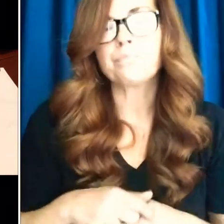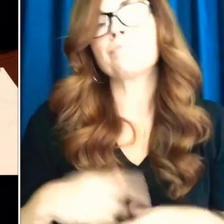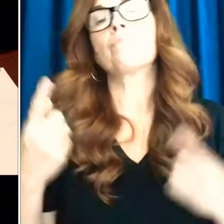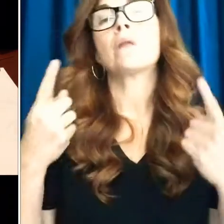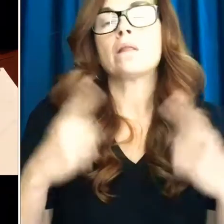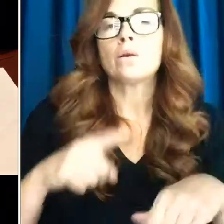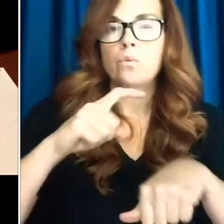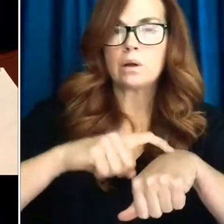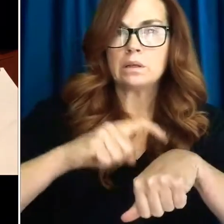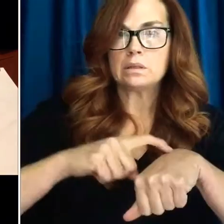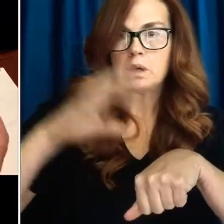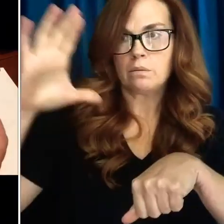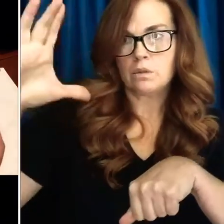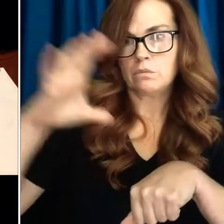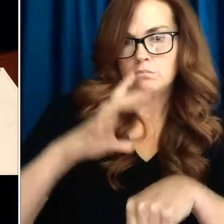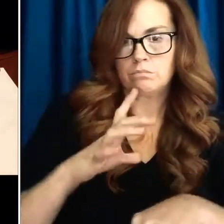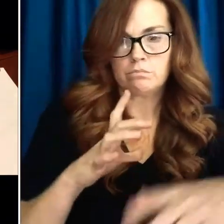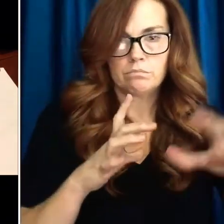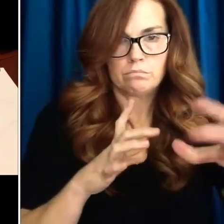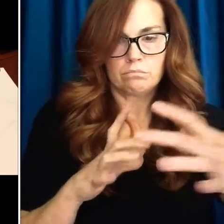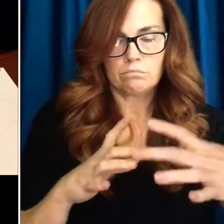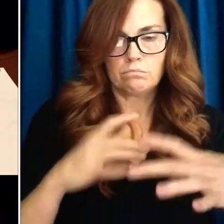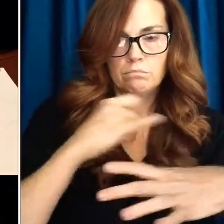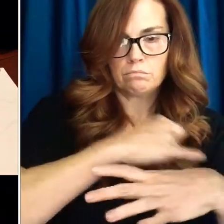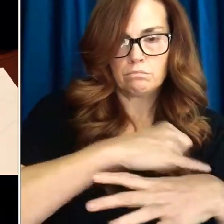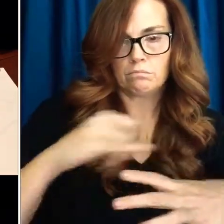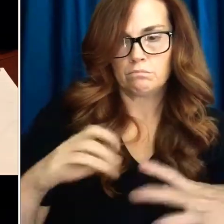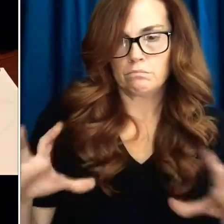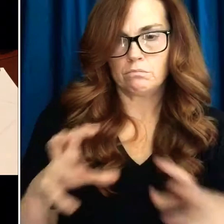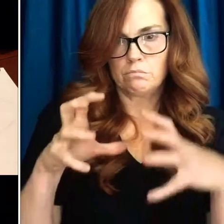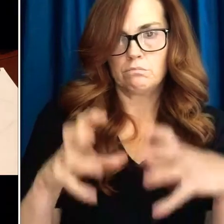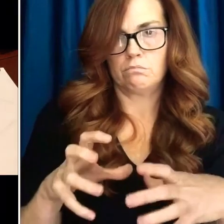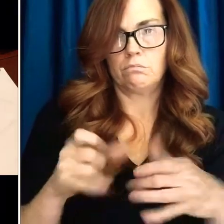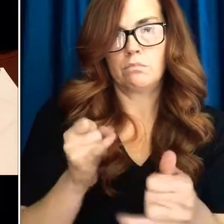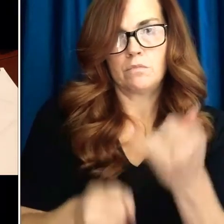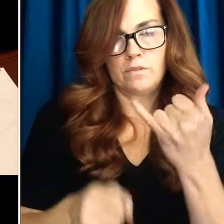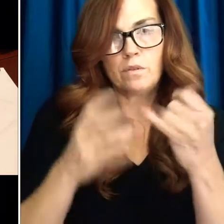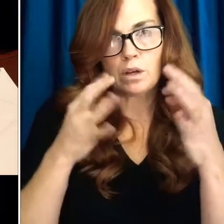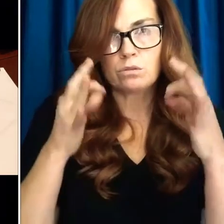and then when you actually assemble it, that's when you make your final decisions.